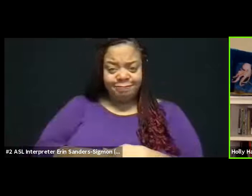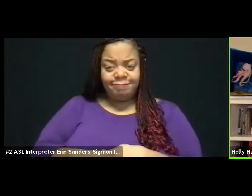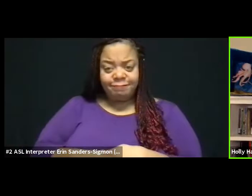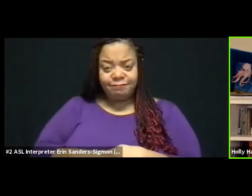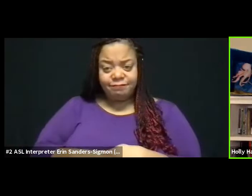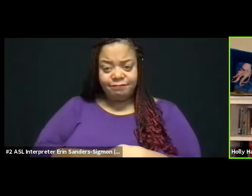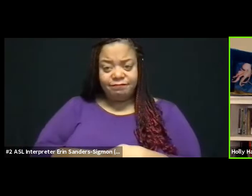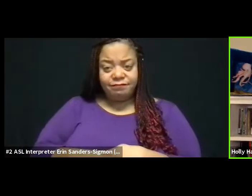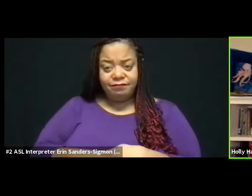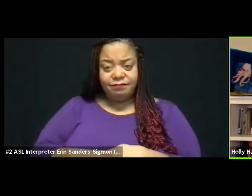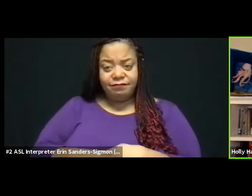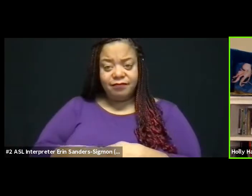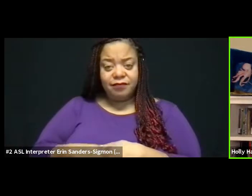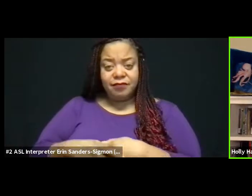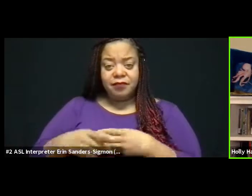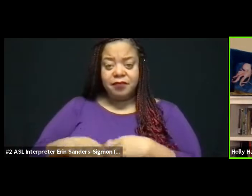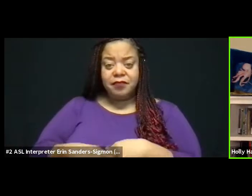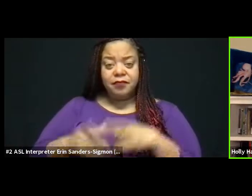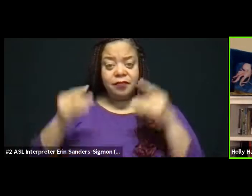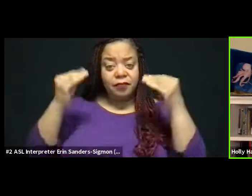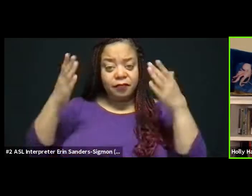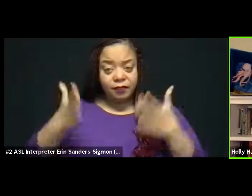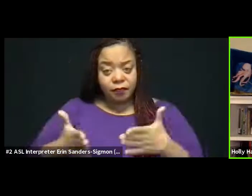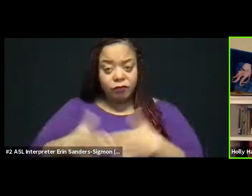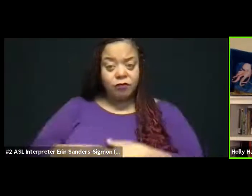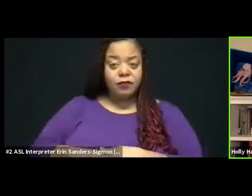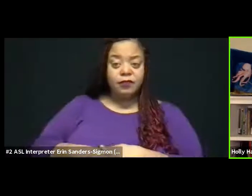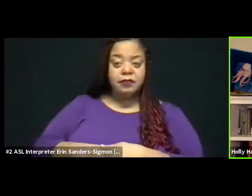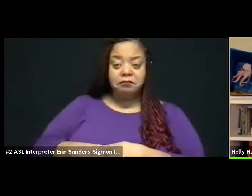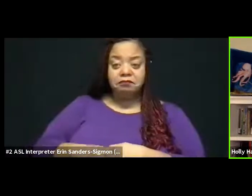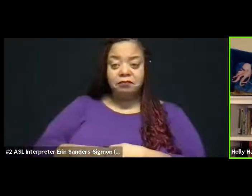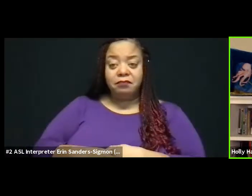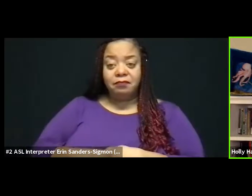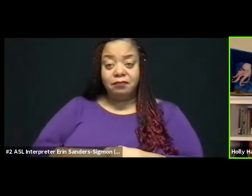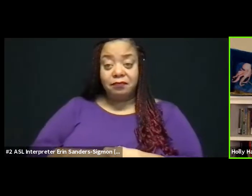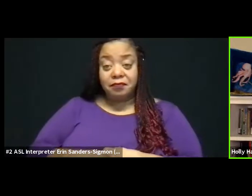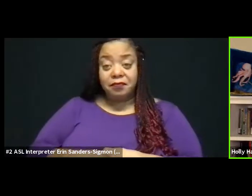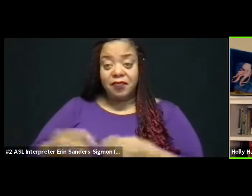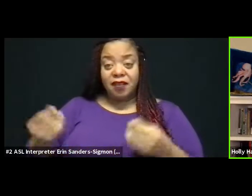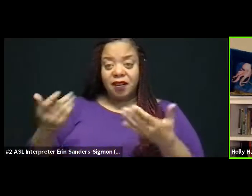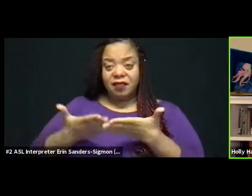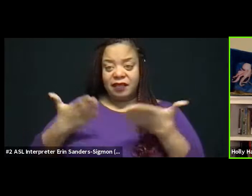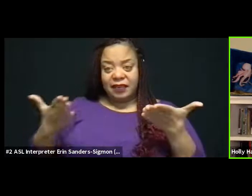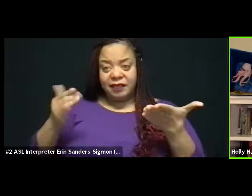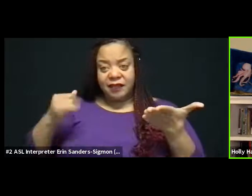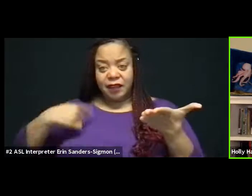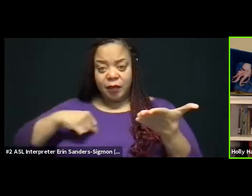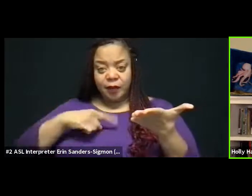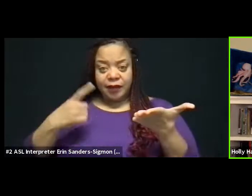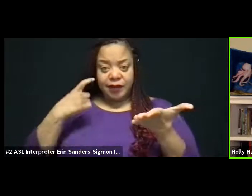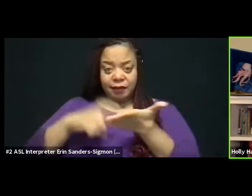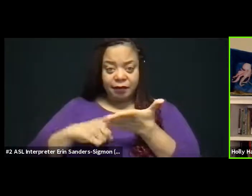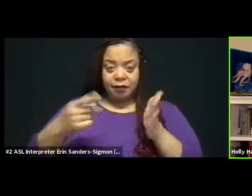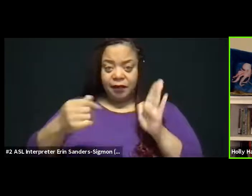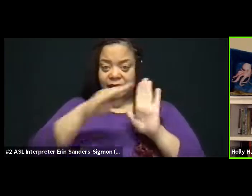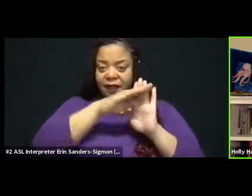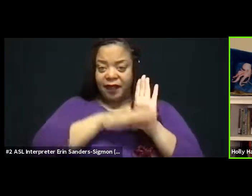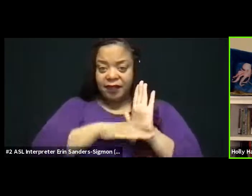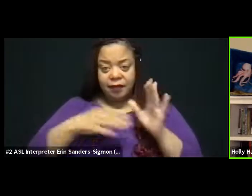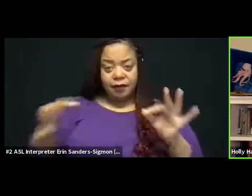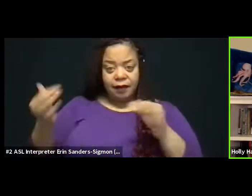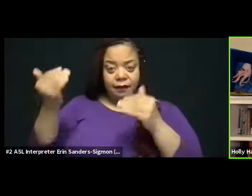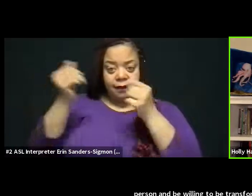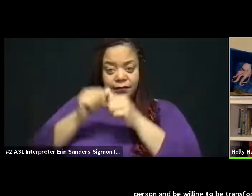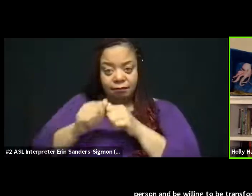aren't lost, both I think historically, but also when new issues in our communities arise. So when I